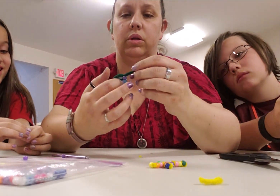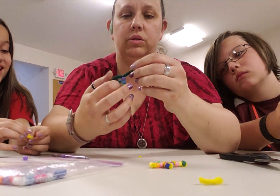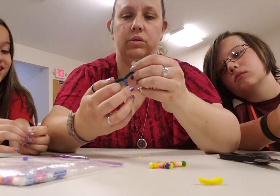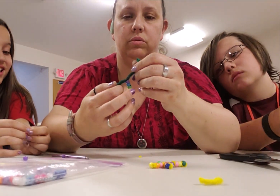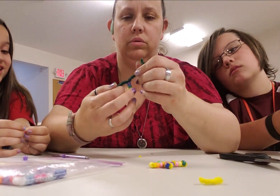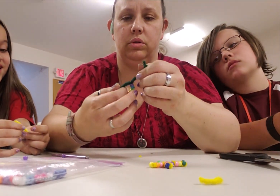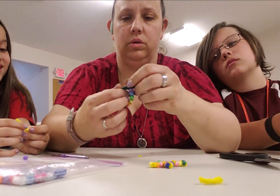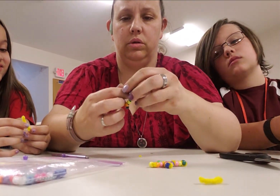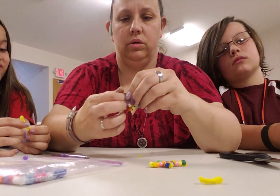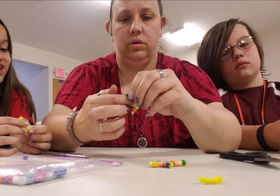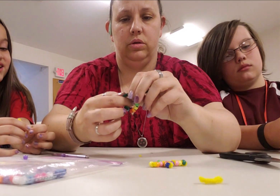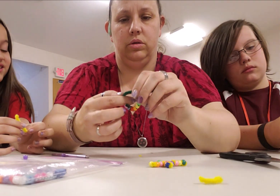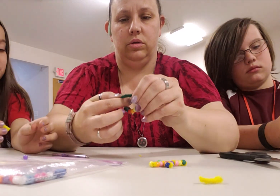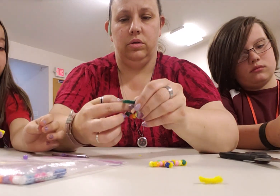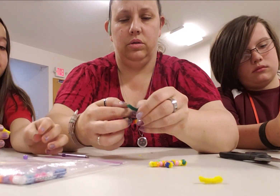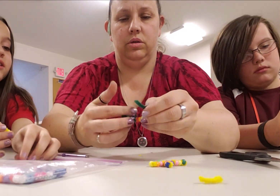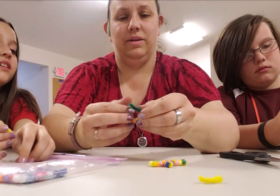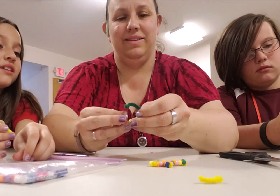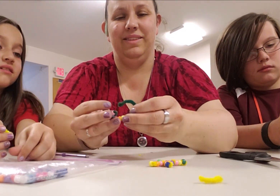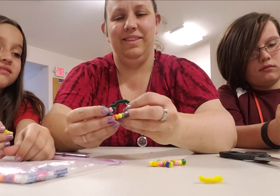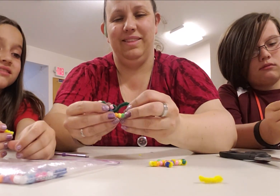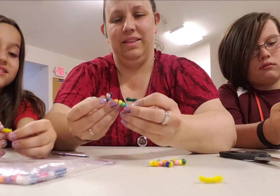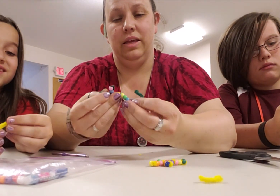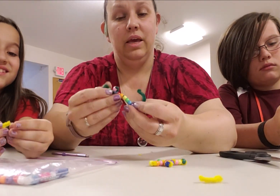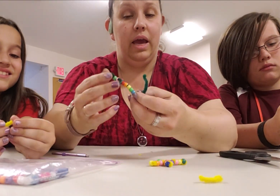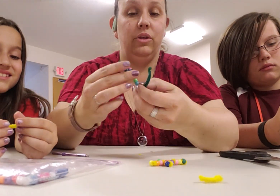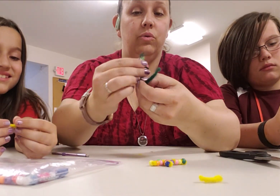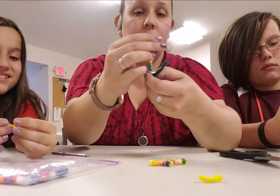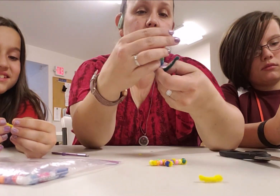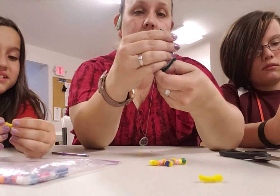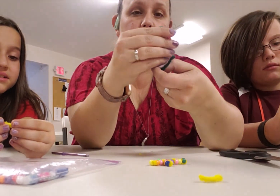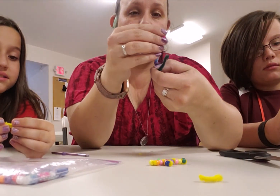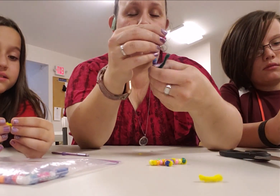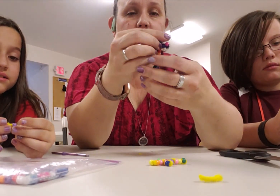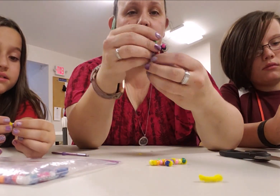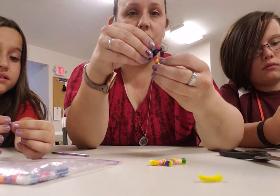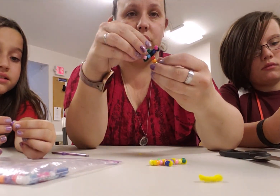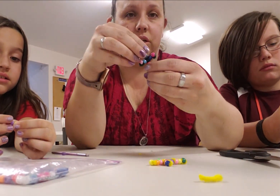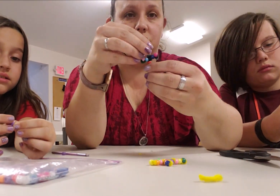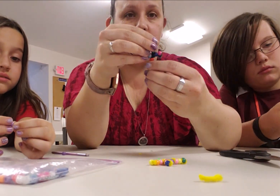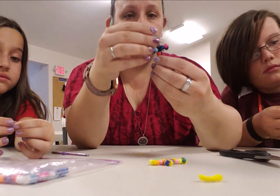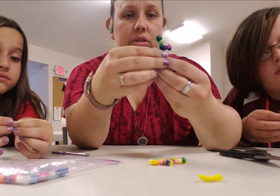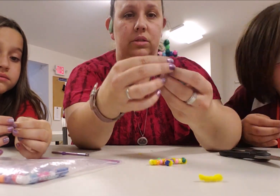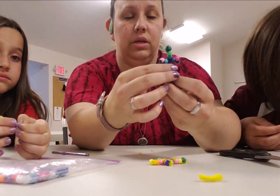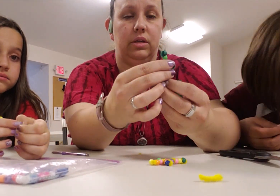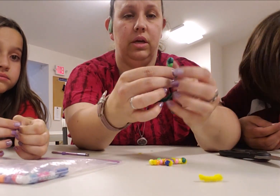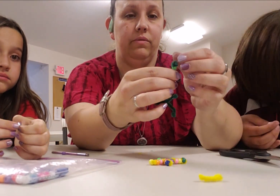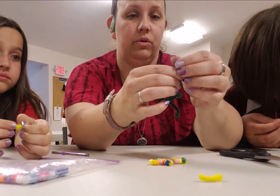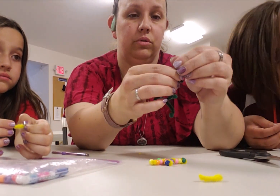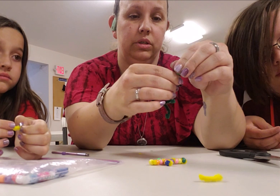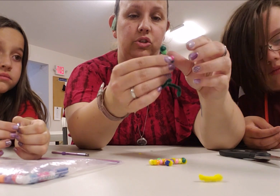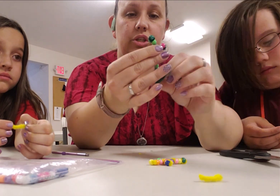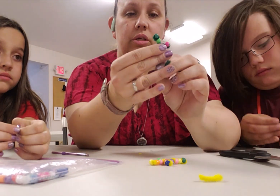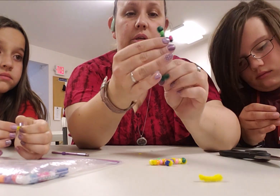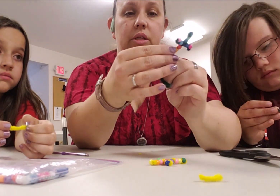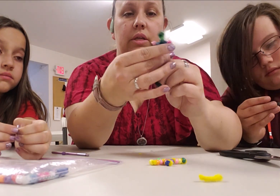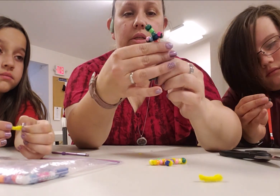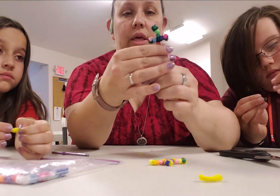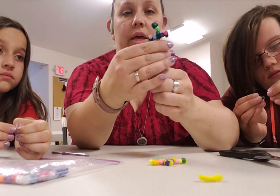Yeah, to. I like rings. And you could, Jenna just actually had kind of a cool deal. She connected the